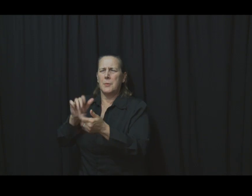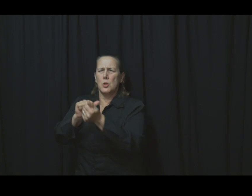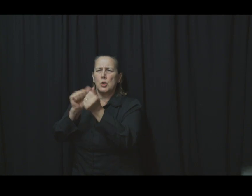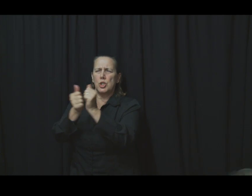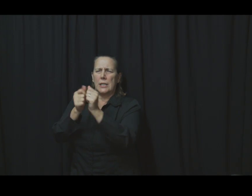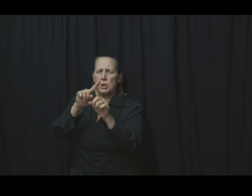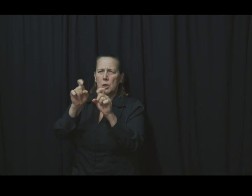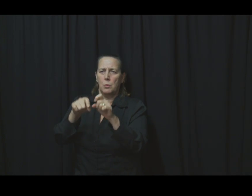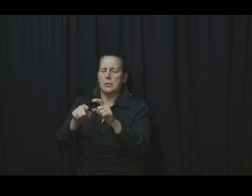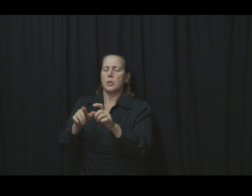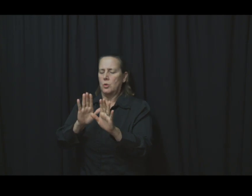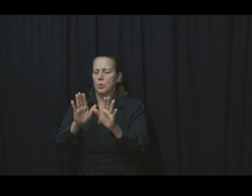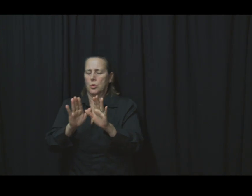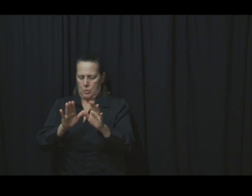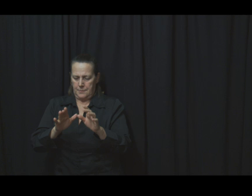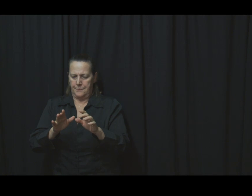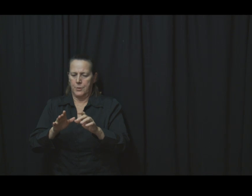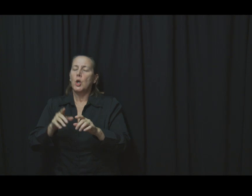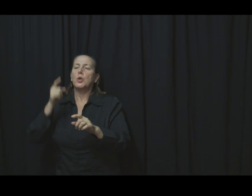partook through way of evolution?